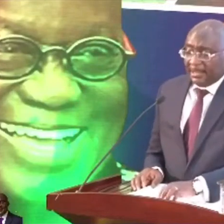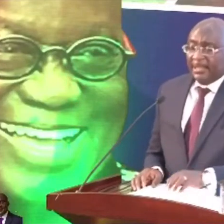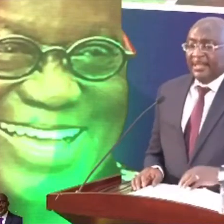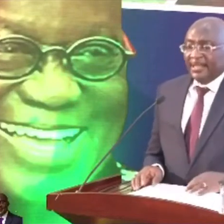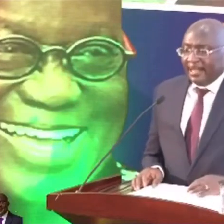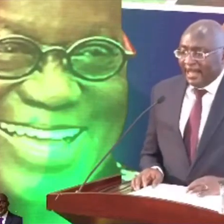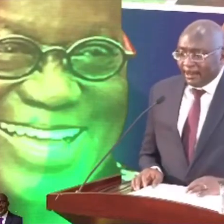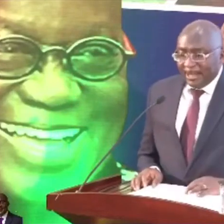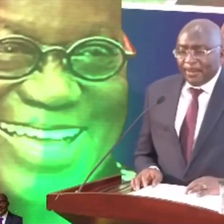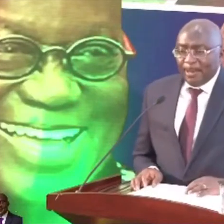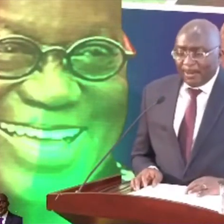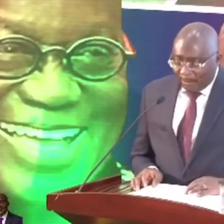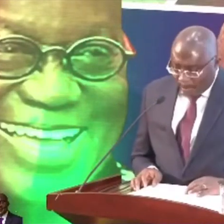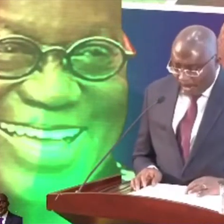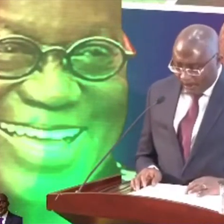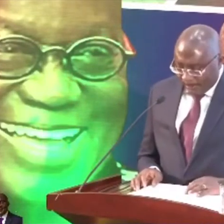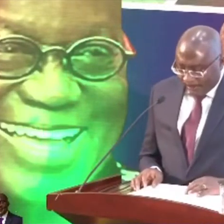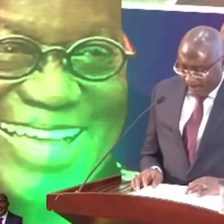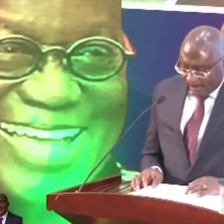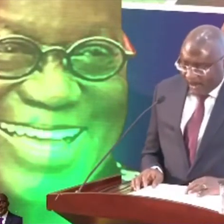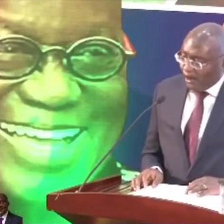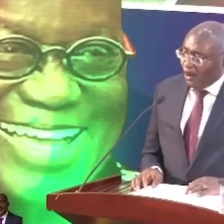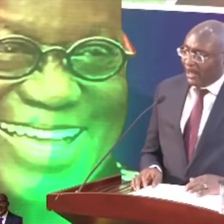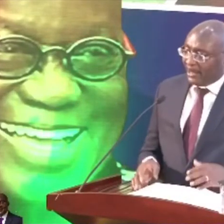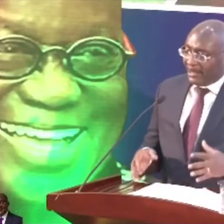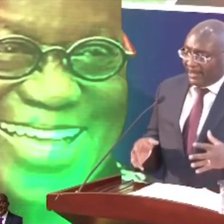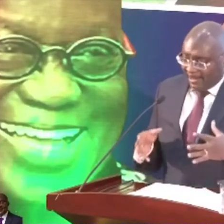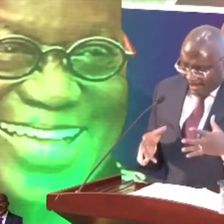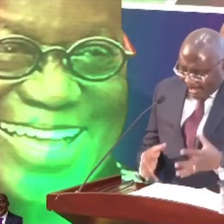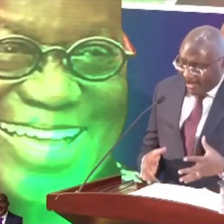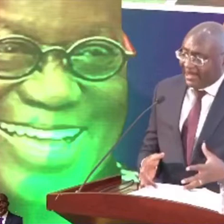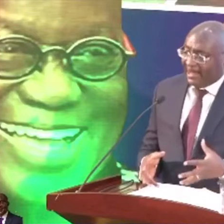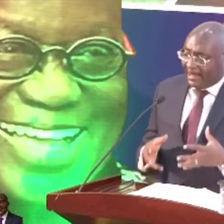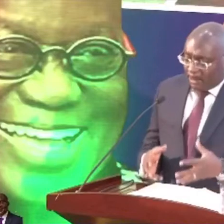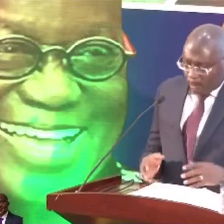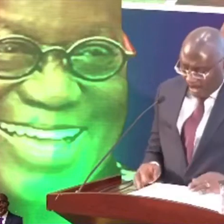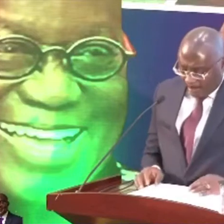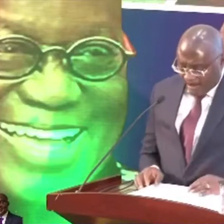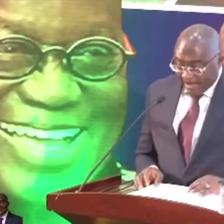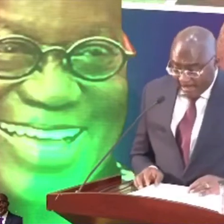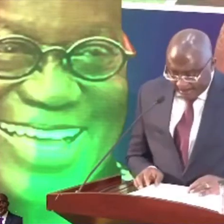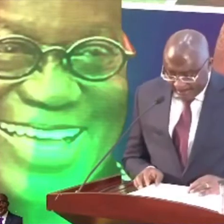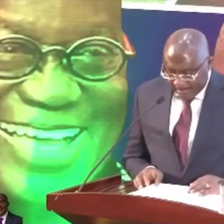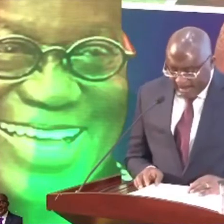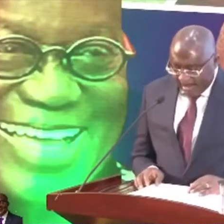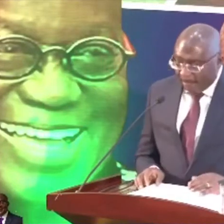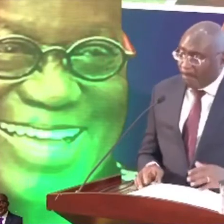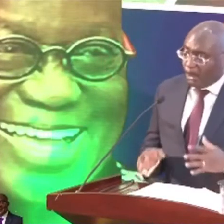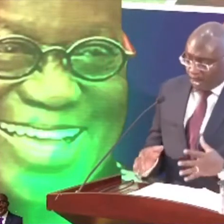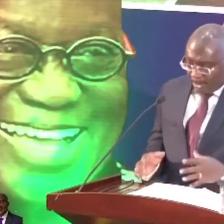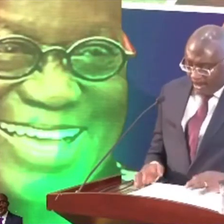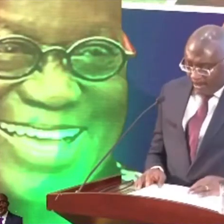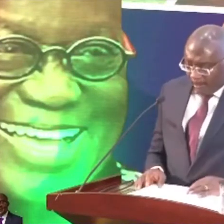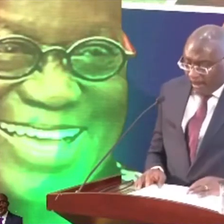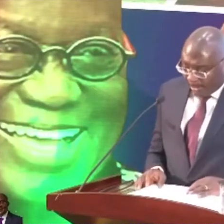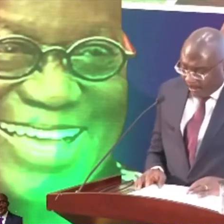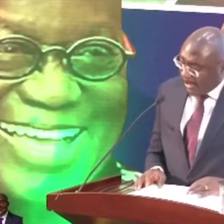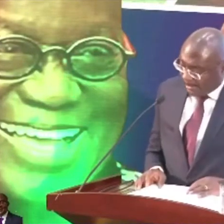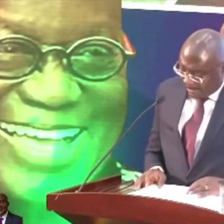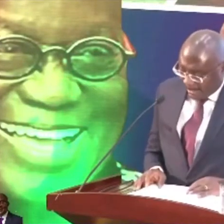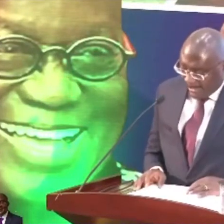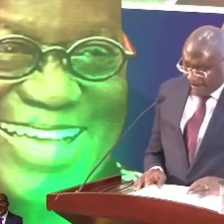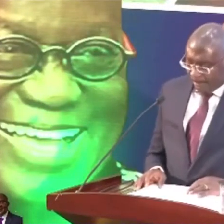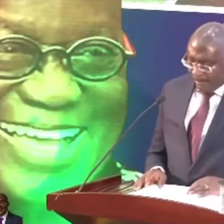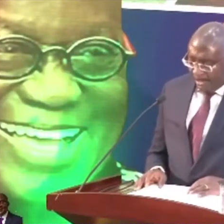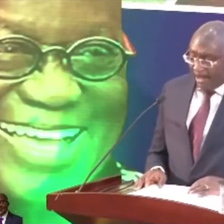President, Nana Addo Dankwa Akufo-Addo, who has asked that this work be done and pushed for us to get